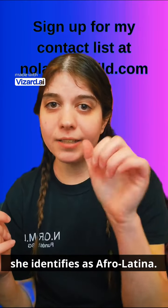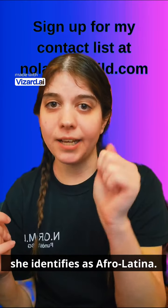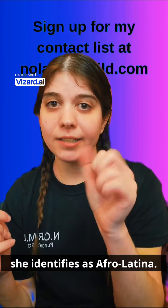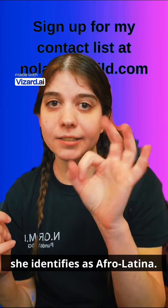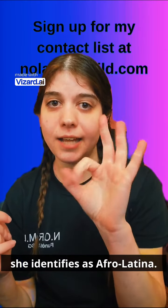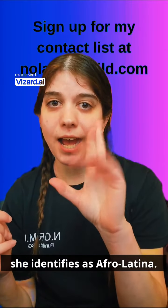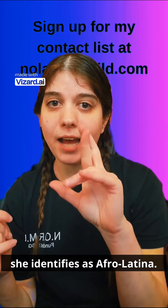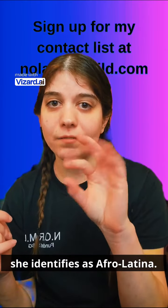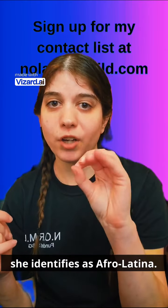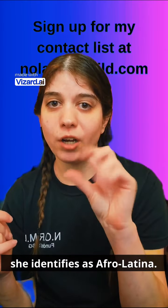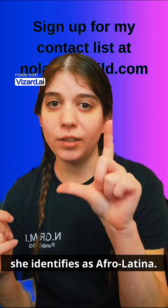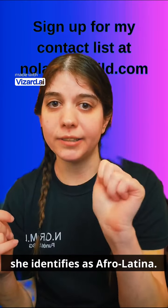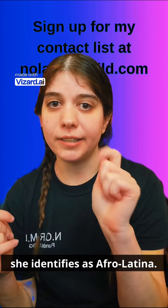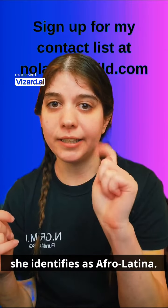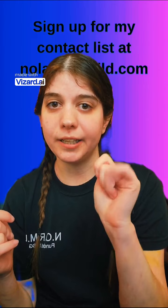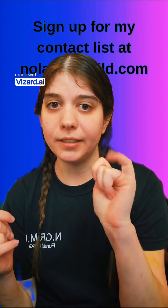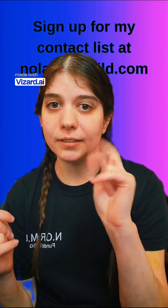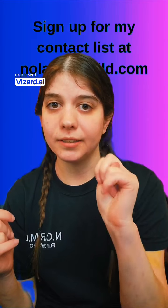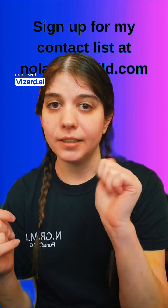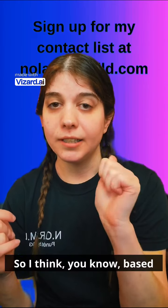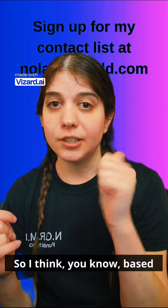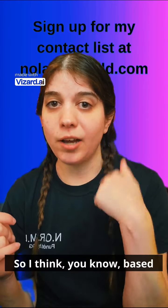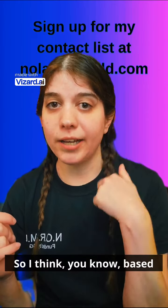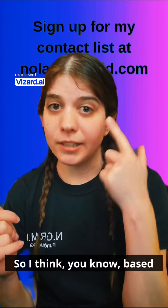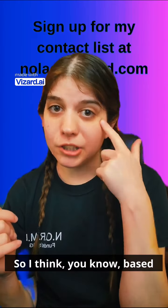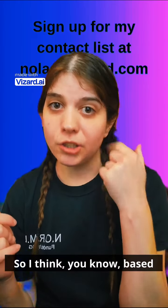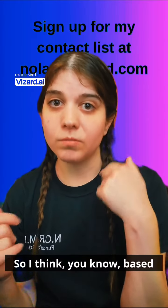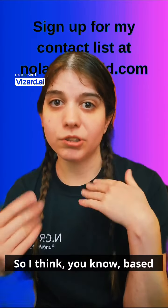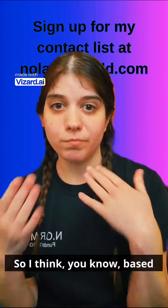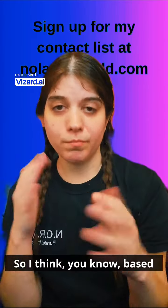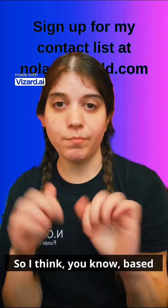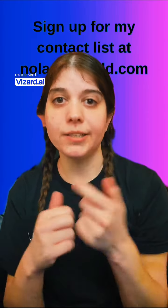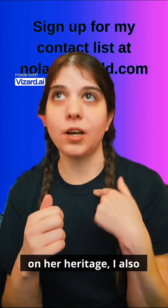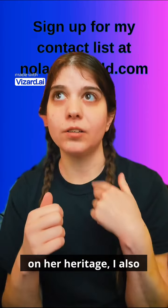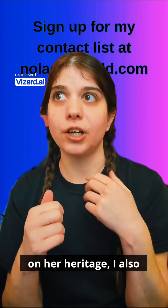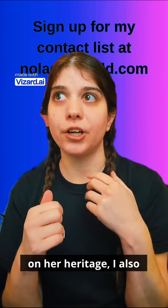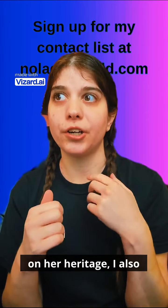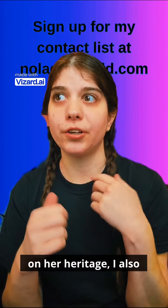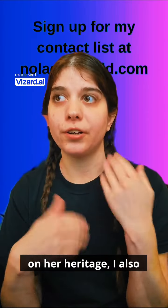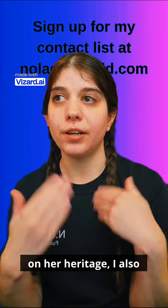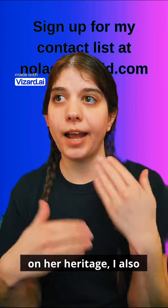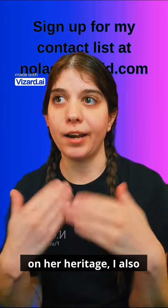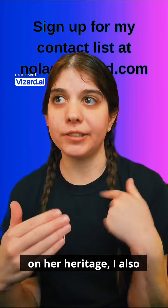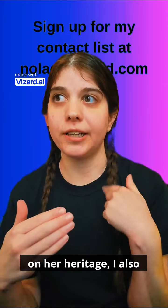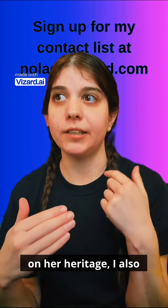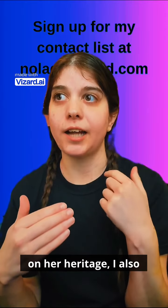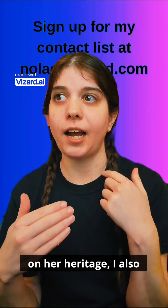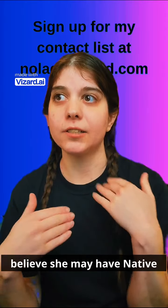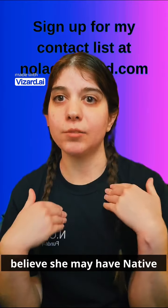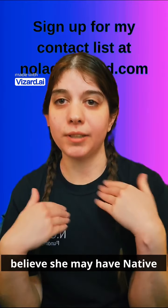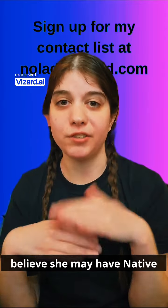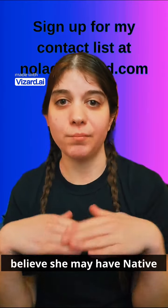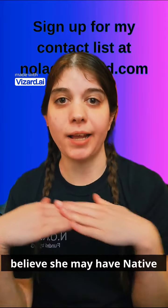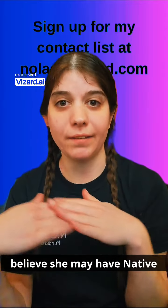as Afro-Latina. So I think, you know, based on her heritage, I also believe she may have